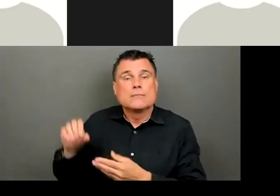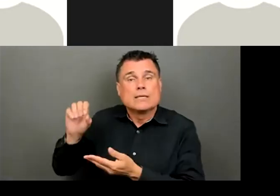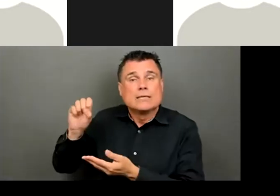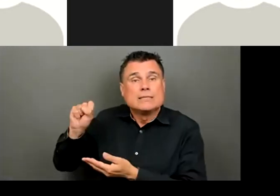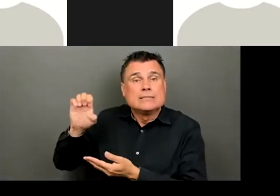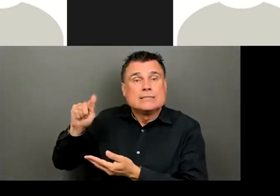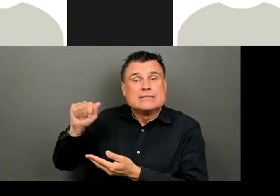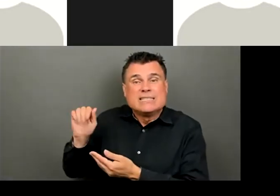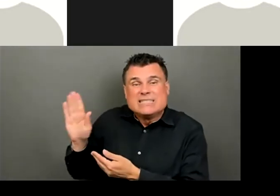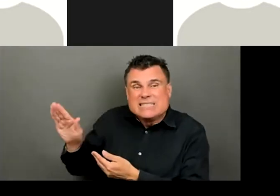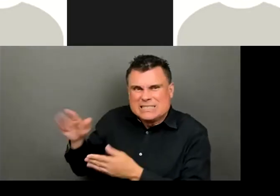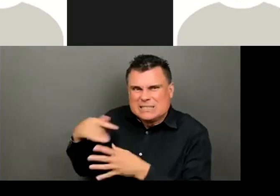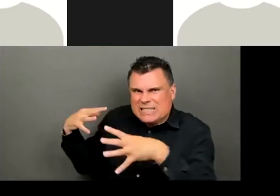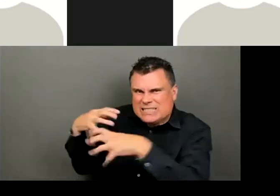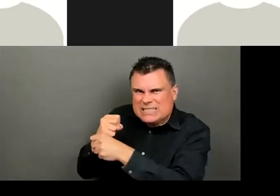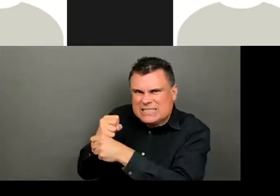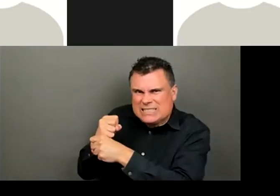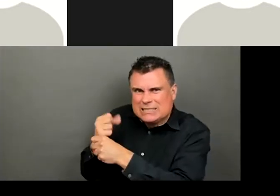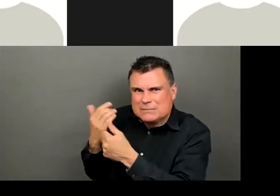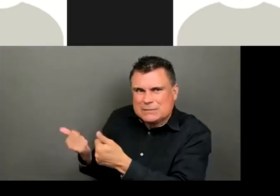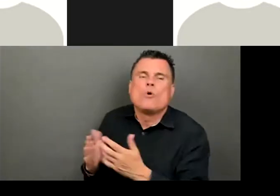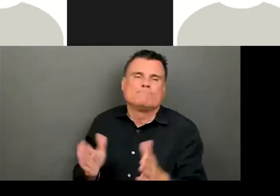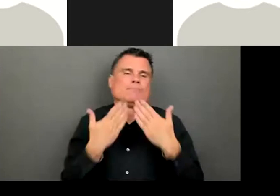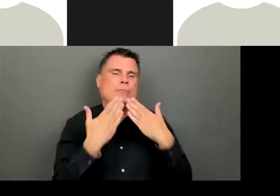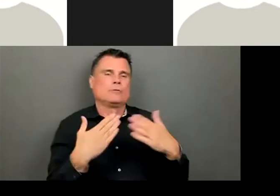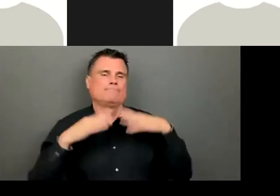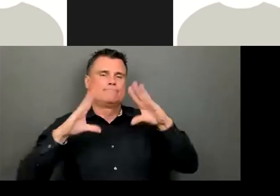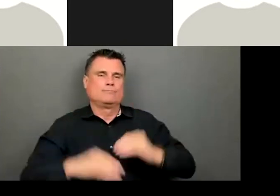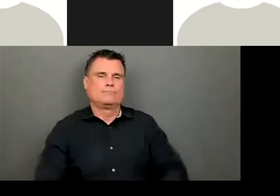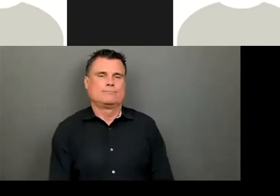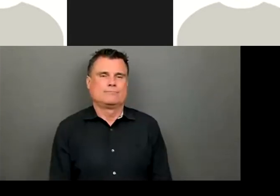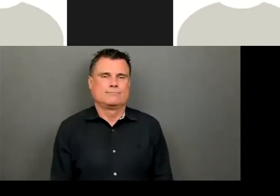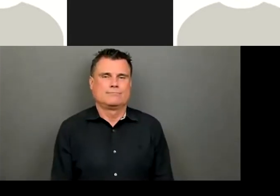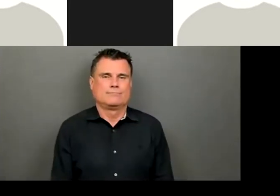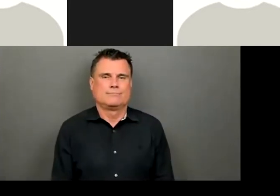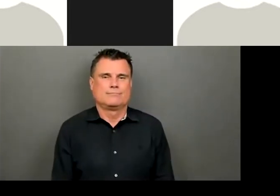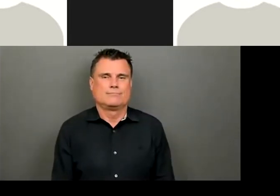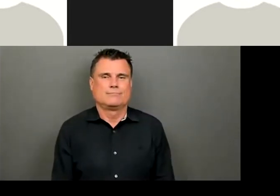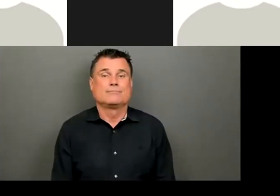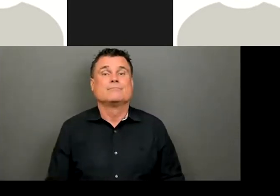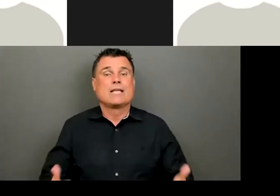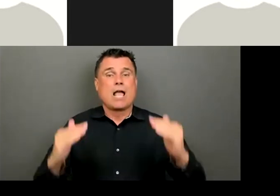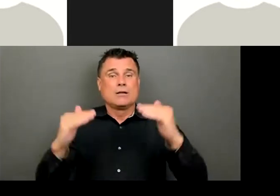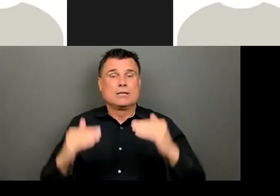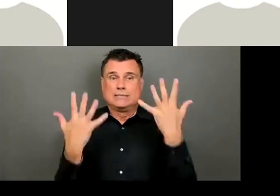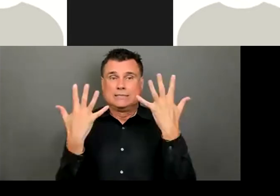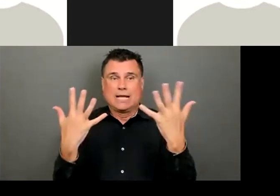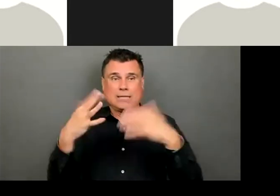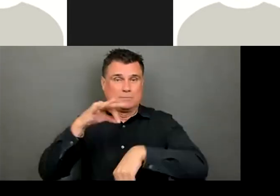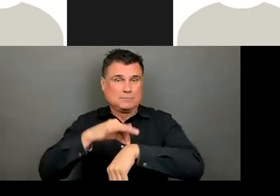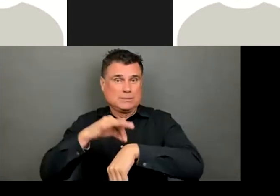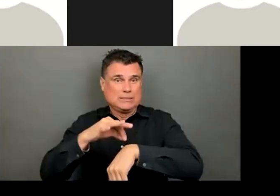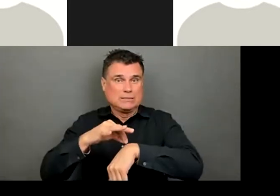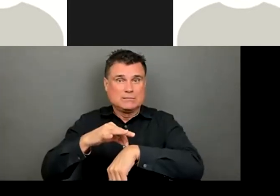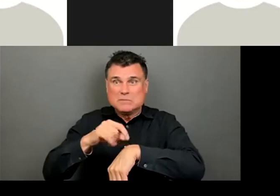I'm there. Sorry. Thank you very much. Okay. We are 10 minutes away from time, and we are